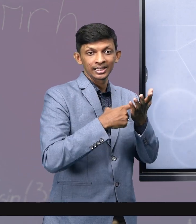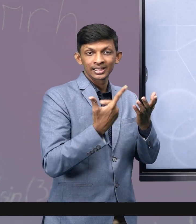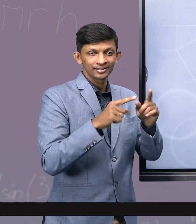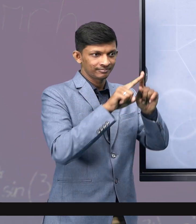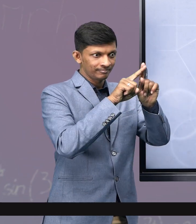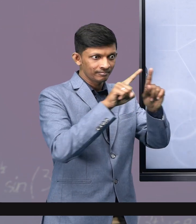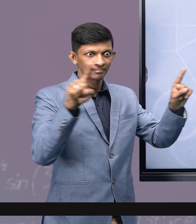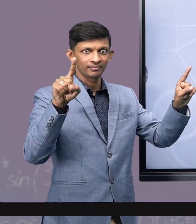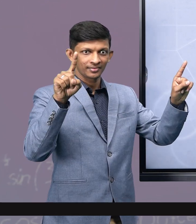rectangle,